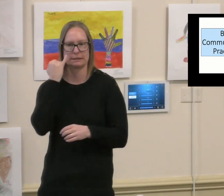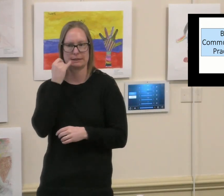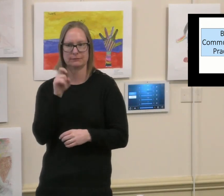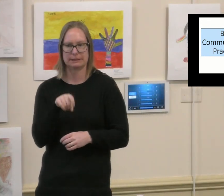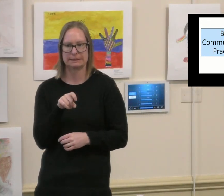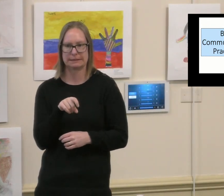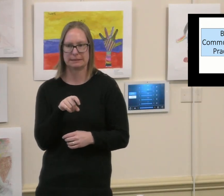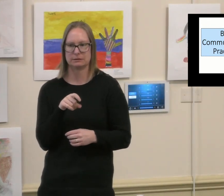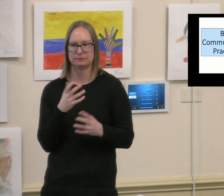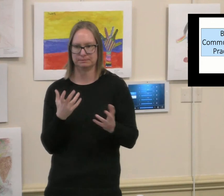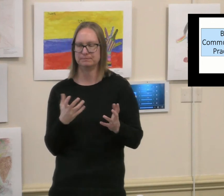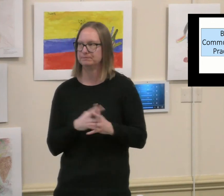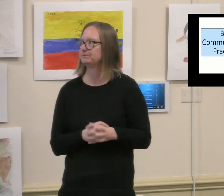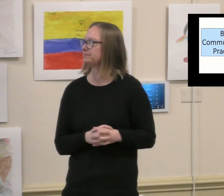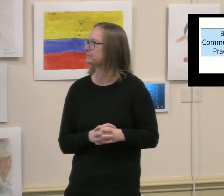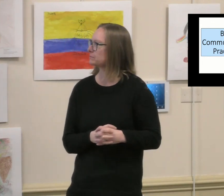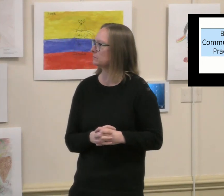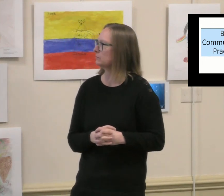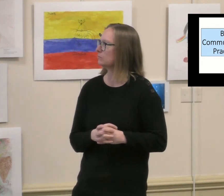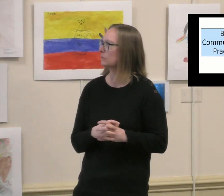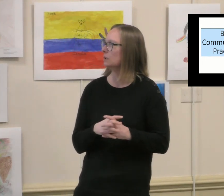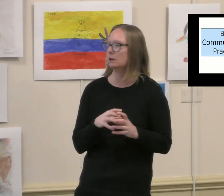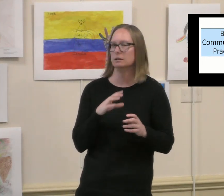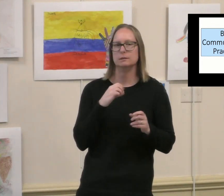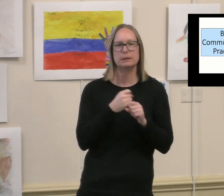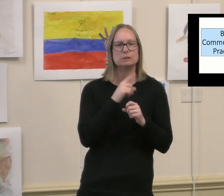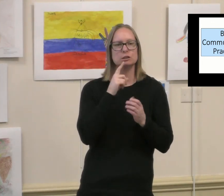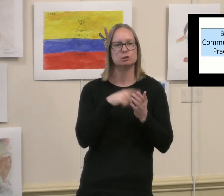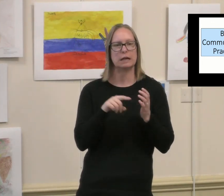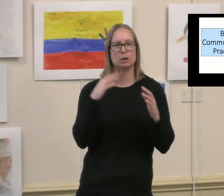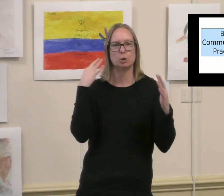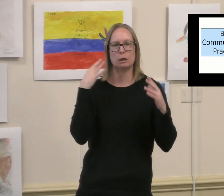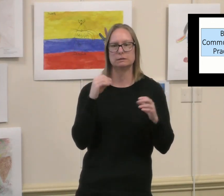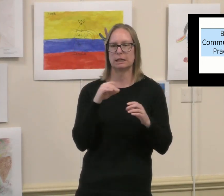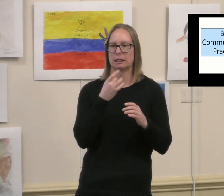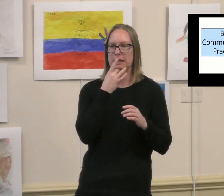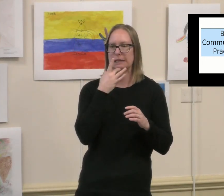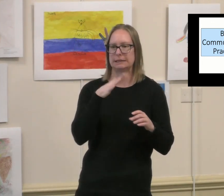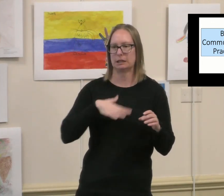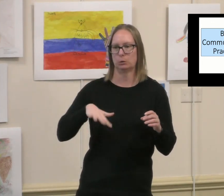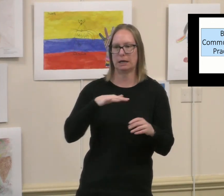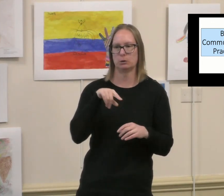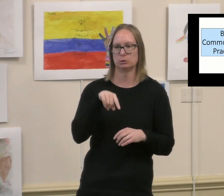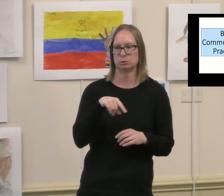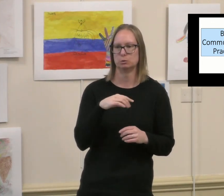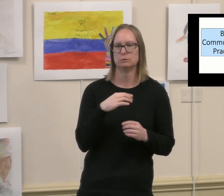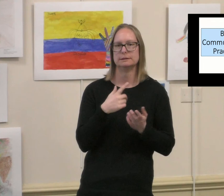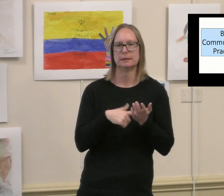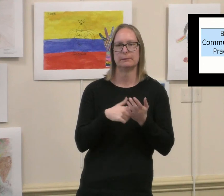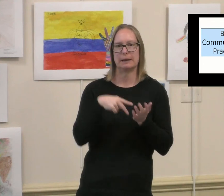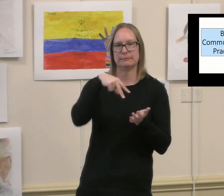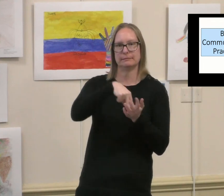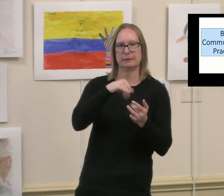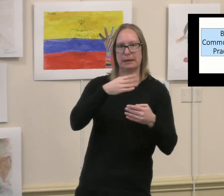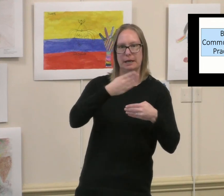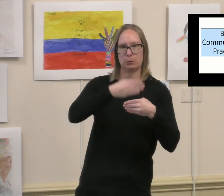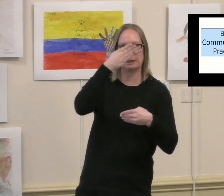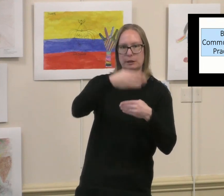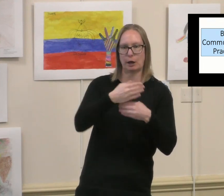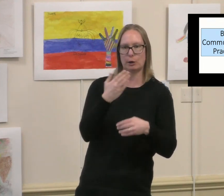contact. You can repeat or rephrase if needed. Make sure that you check in on the noise and the light, because maybe you're